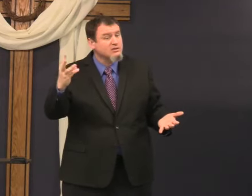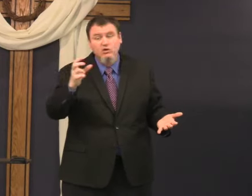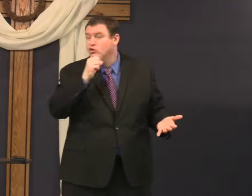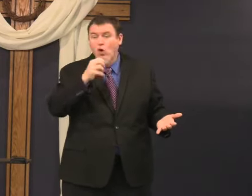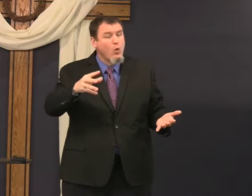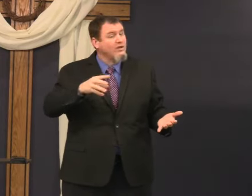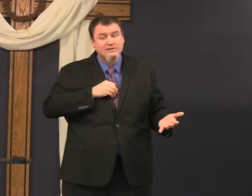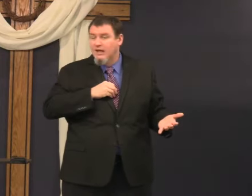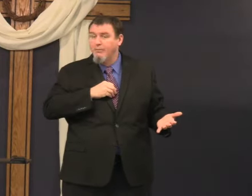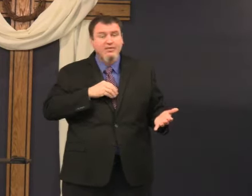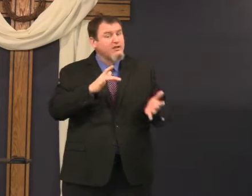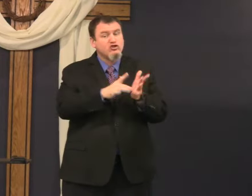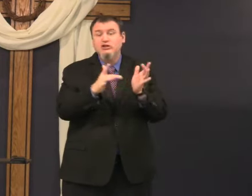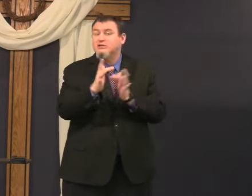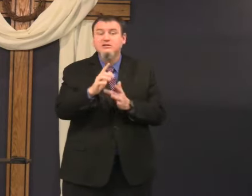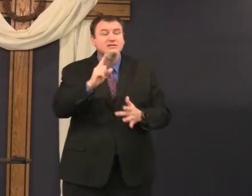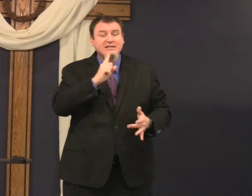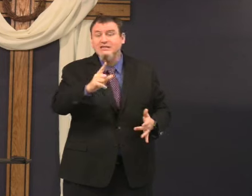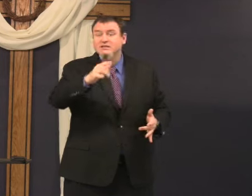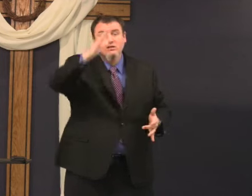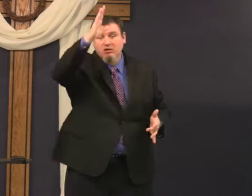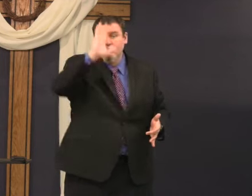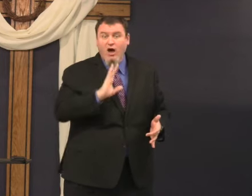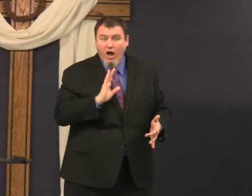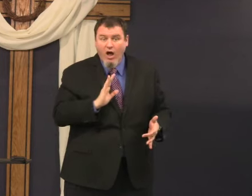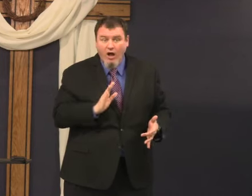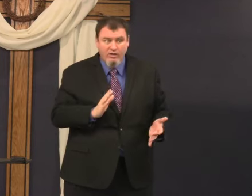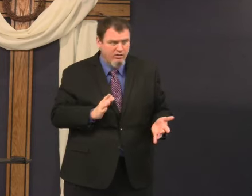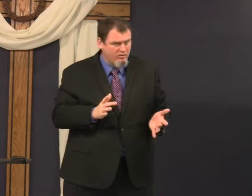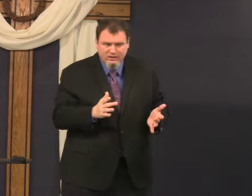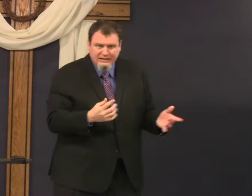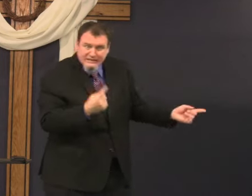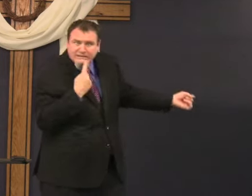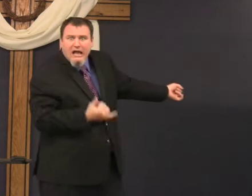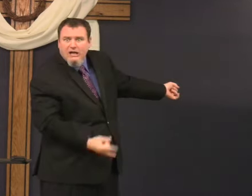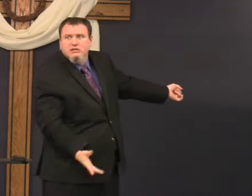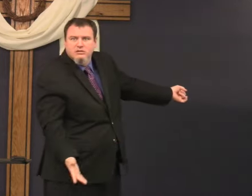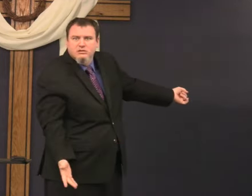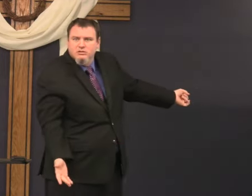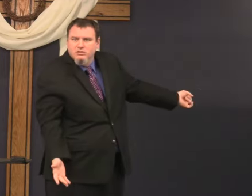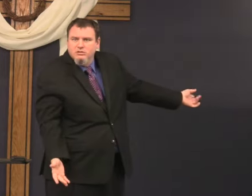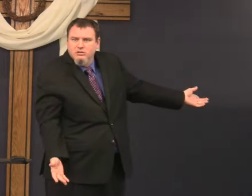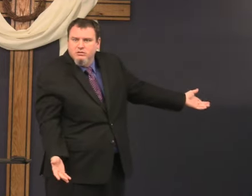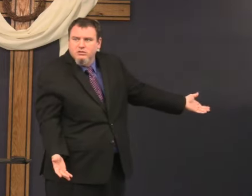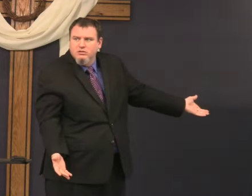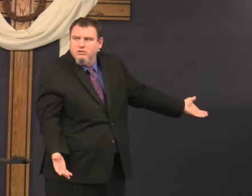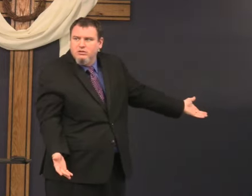Jehovah's Witnesses don't accept that Jesus is God. He said he was,